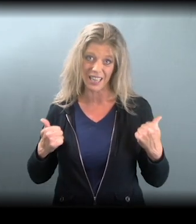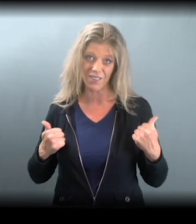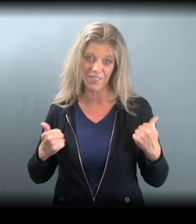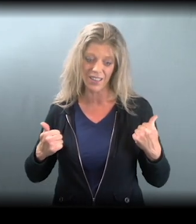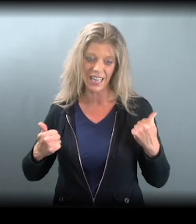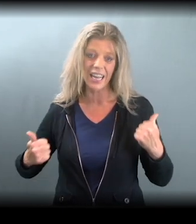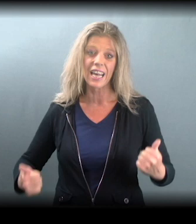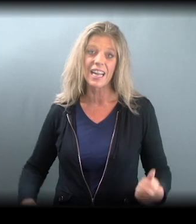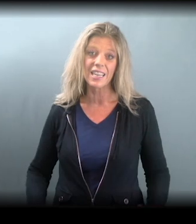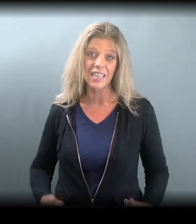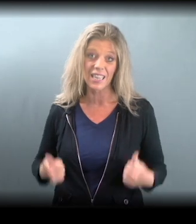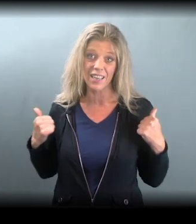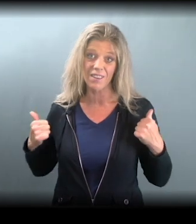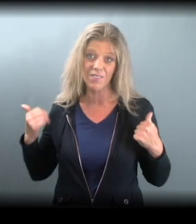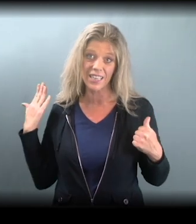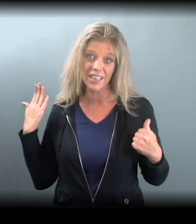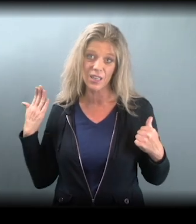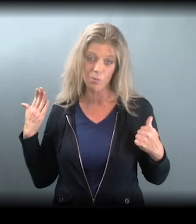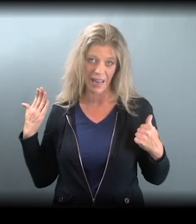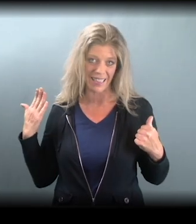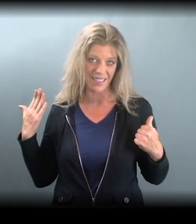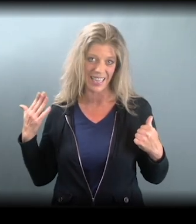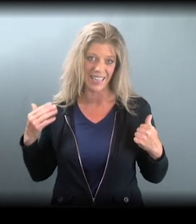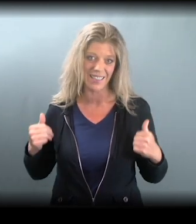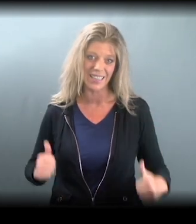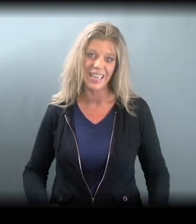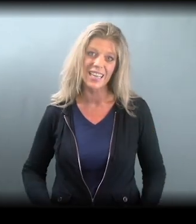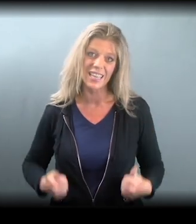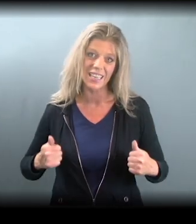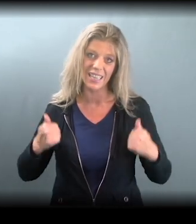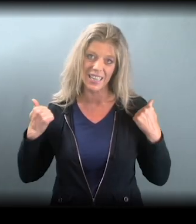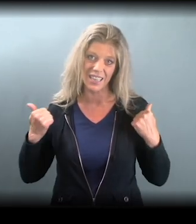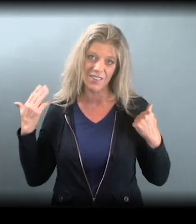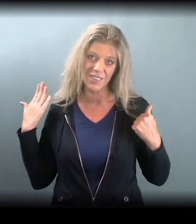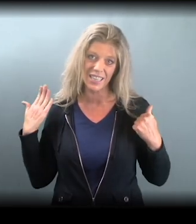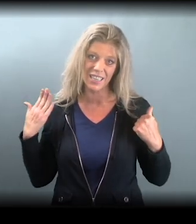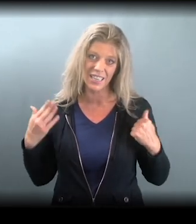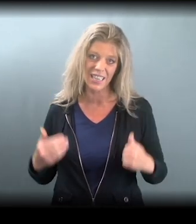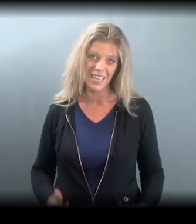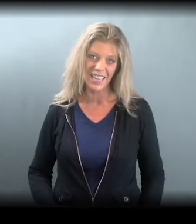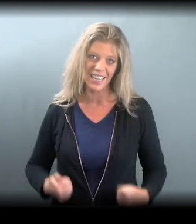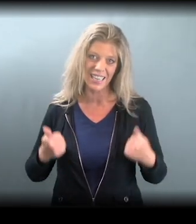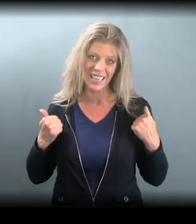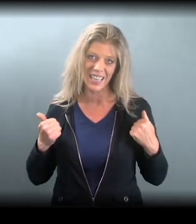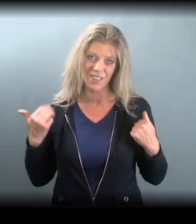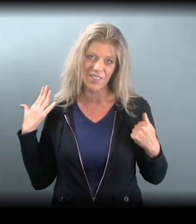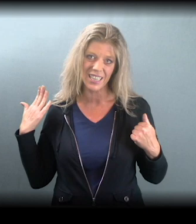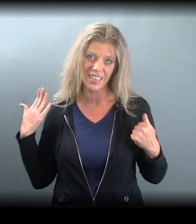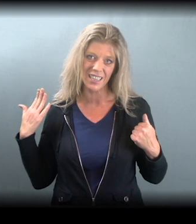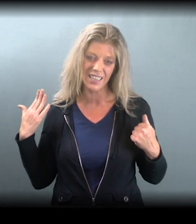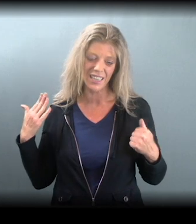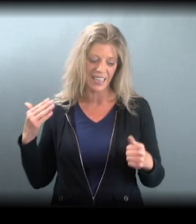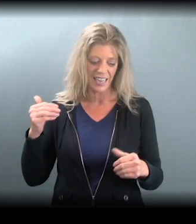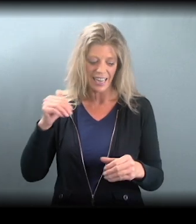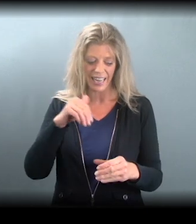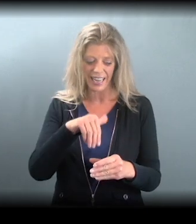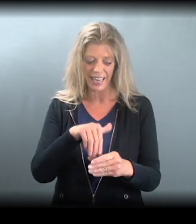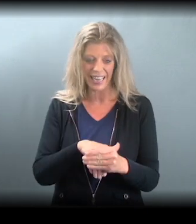live, lived, past tense. Lived, lived,